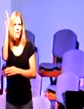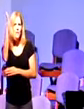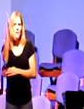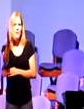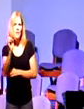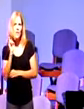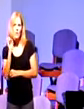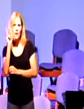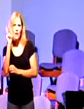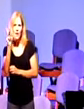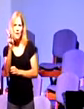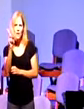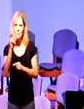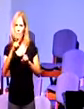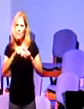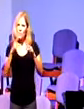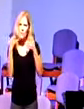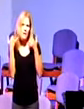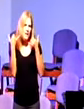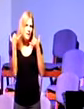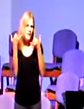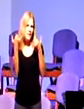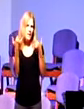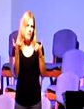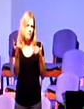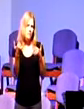it'll be okay. But